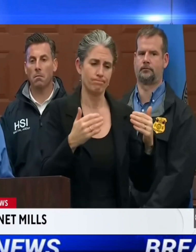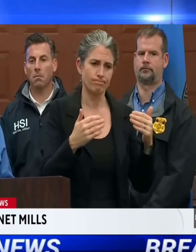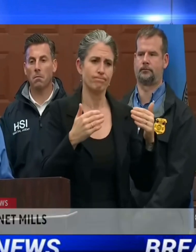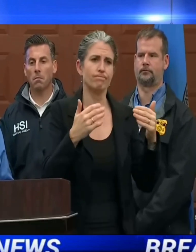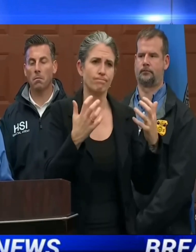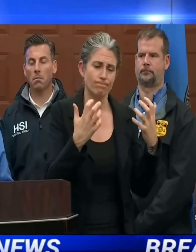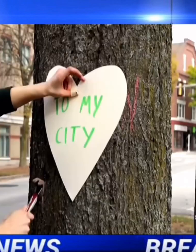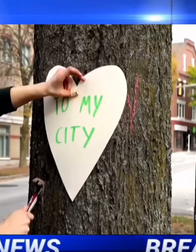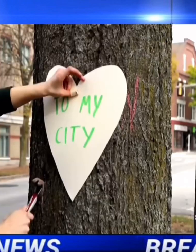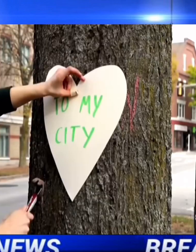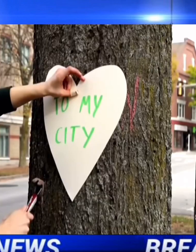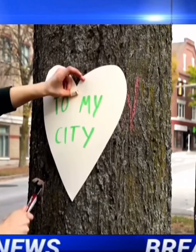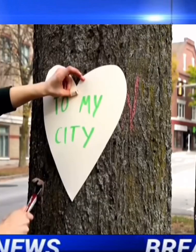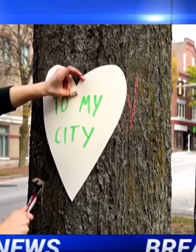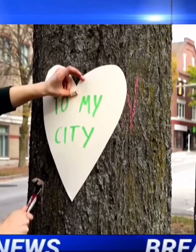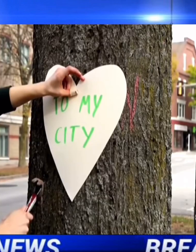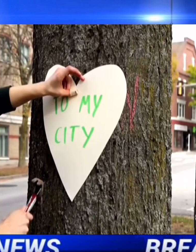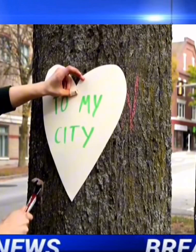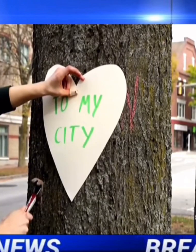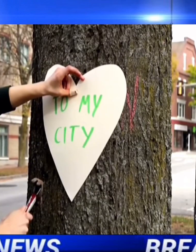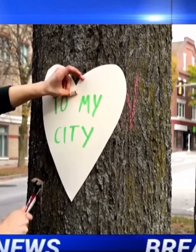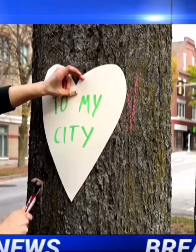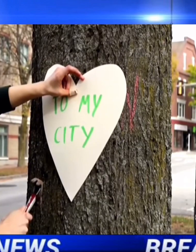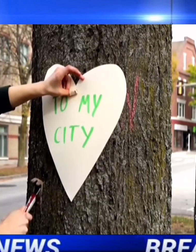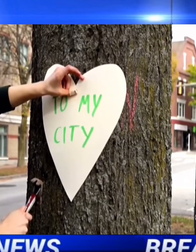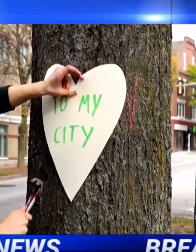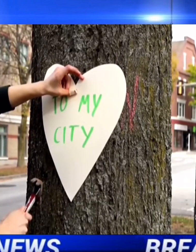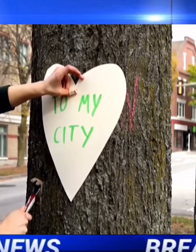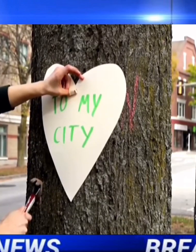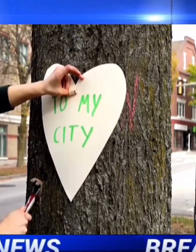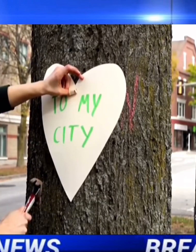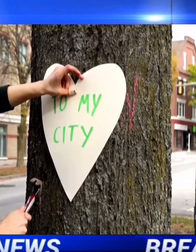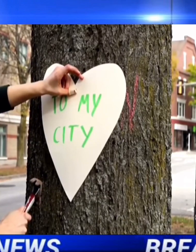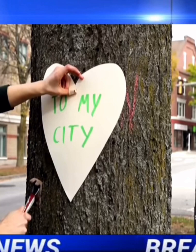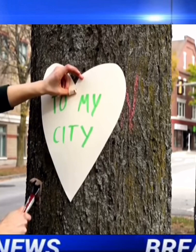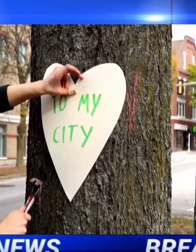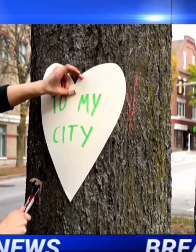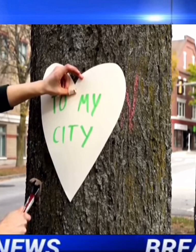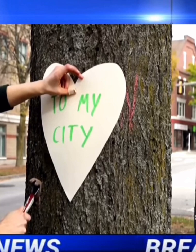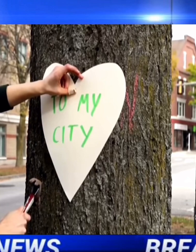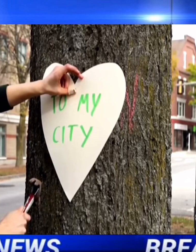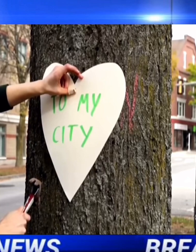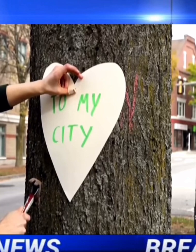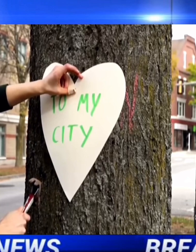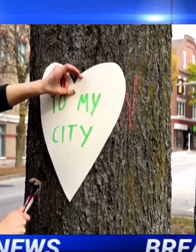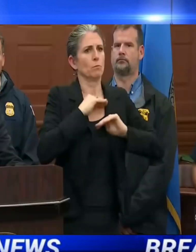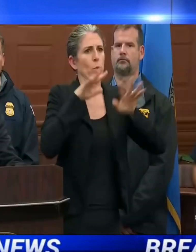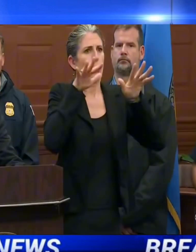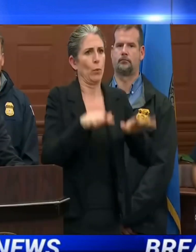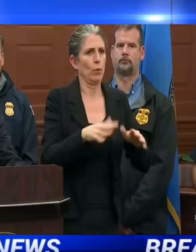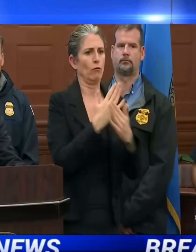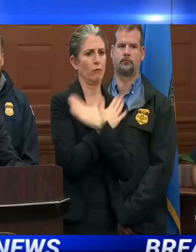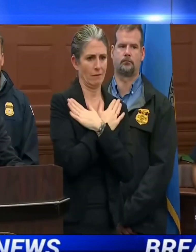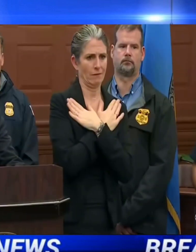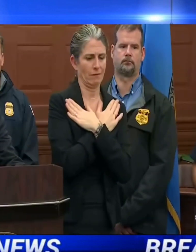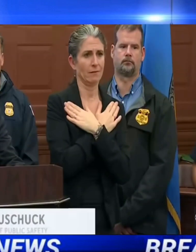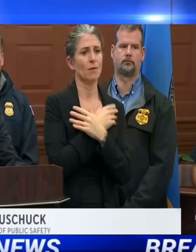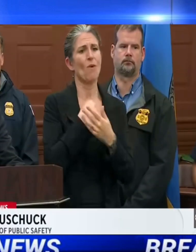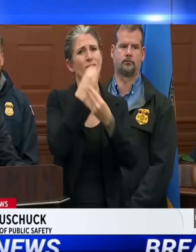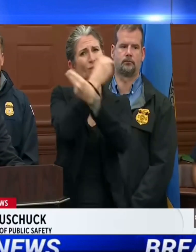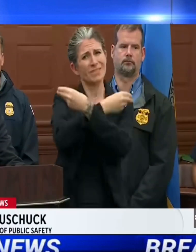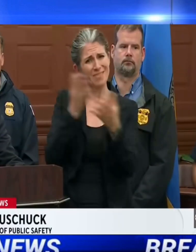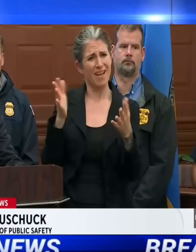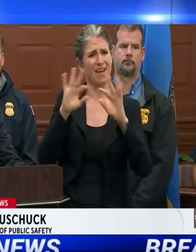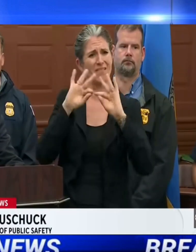road to healing, but we will heal. We wanted to talk to the victims' families. We wanted to say this is coming.